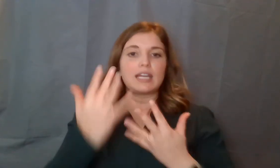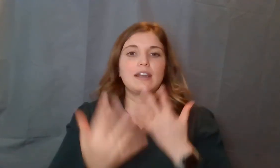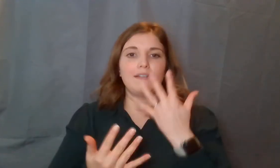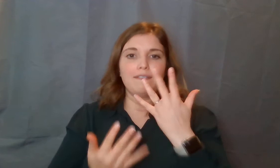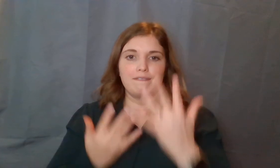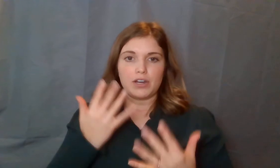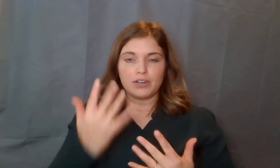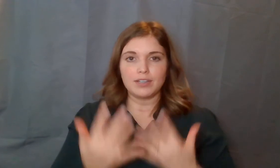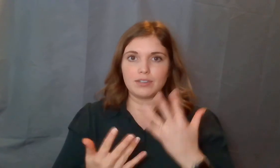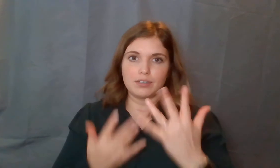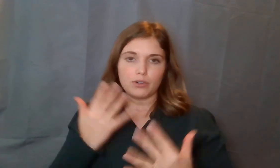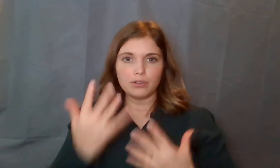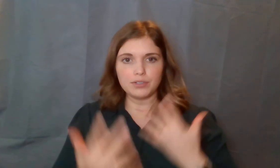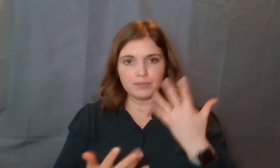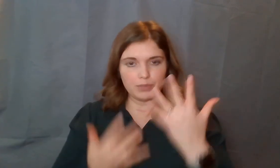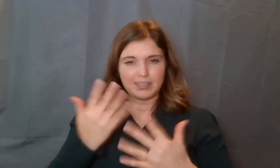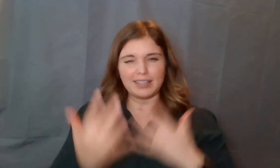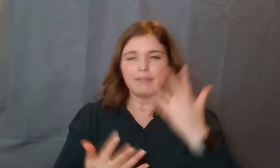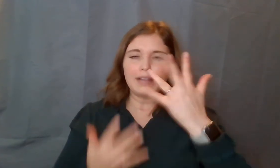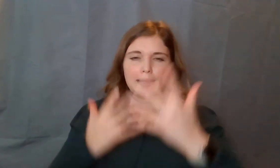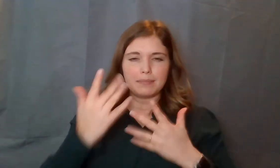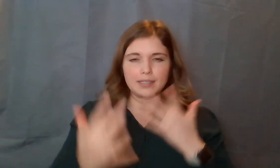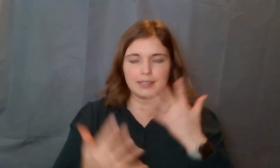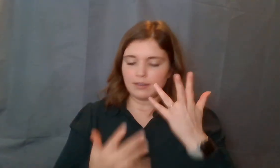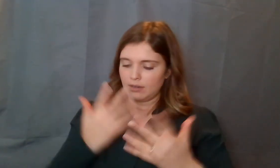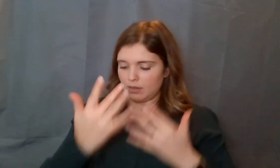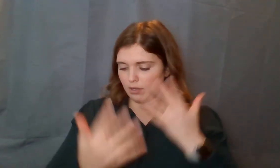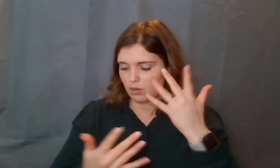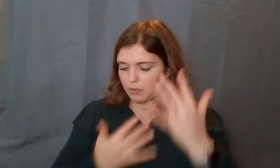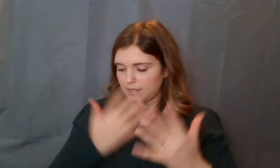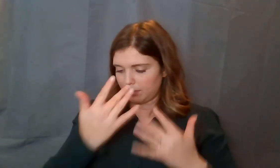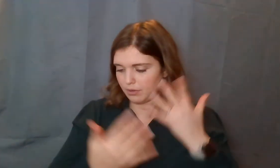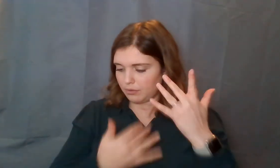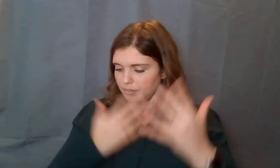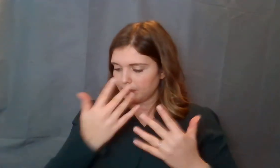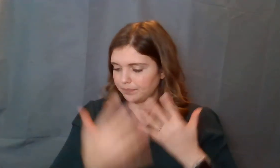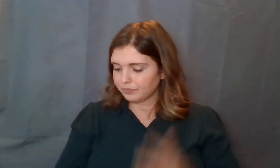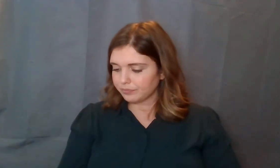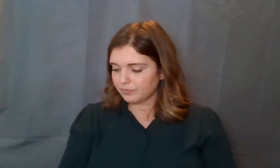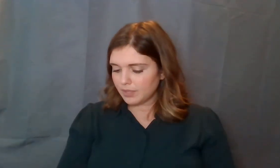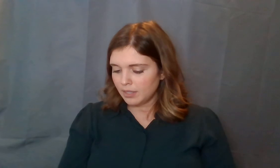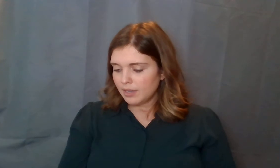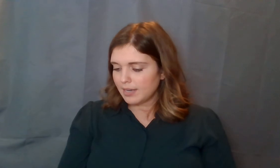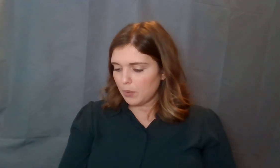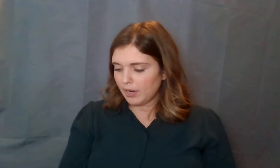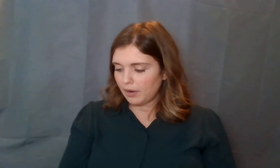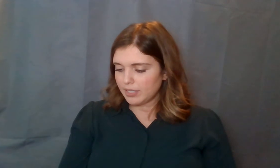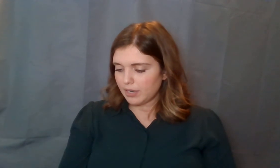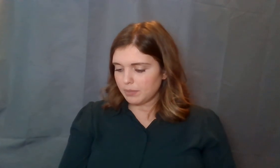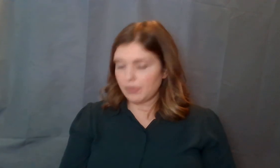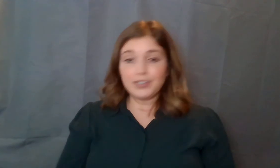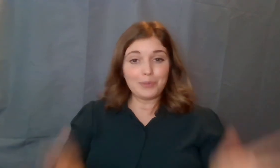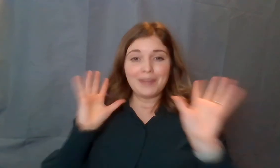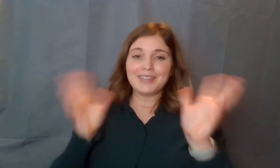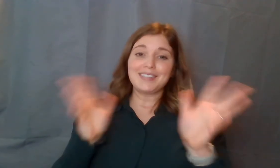then fire does the circles. So it's like the flames going in circles. Now we had already talked about this one. This is